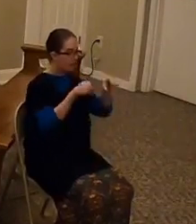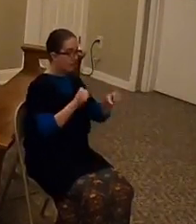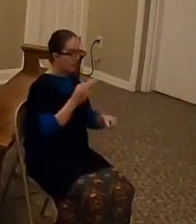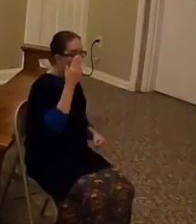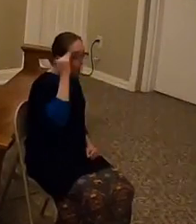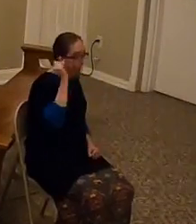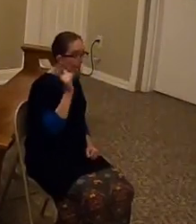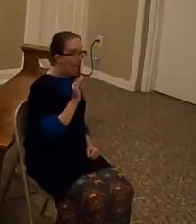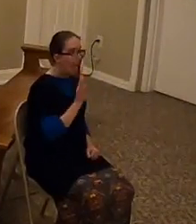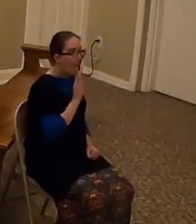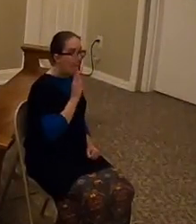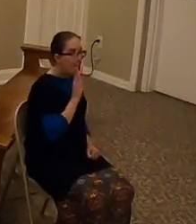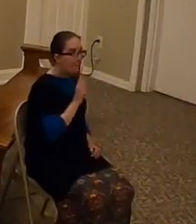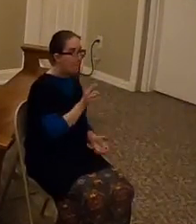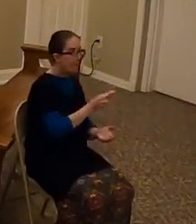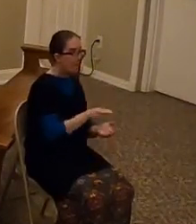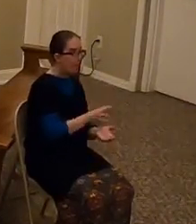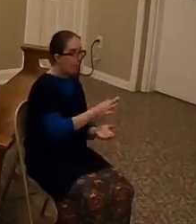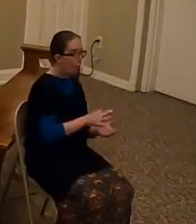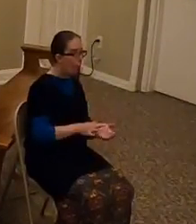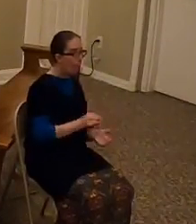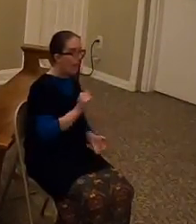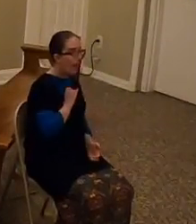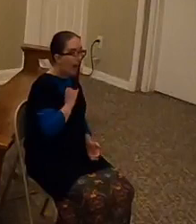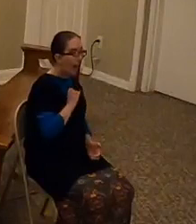Why? Be ye holy, for I am holy.